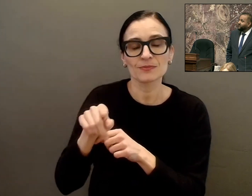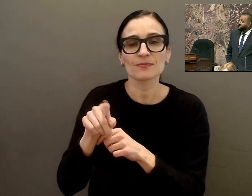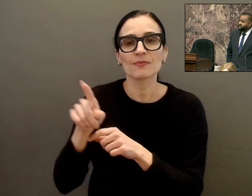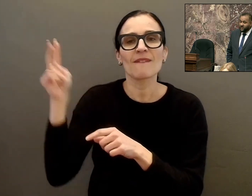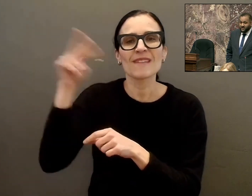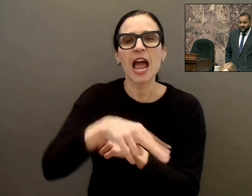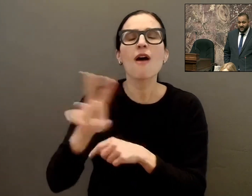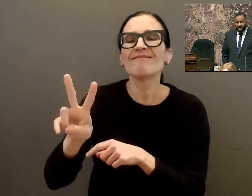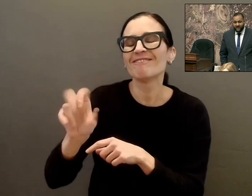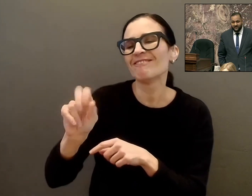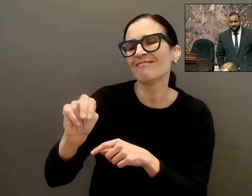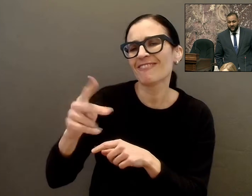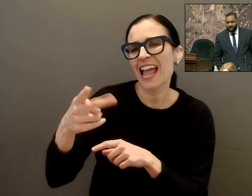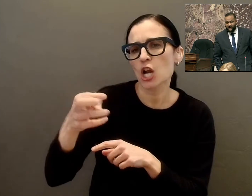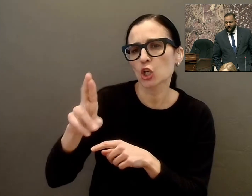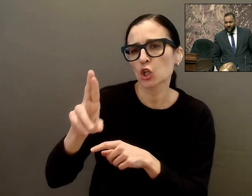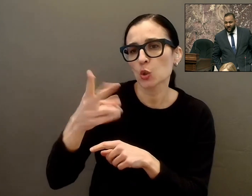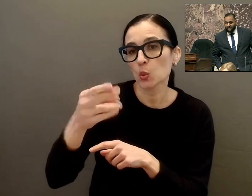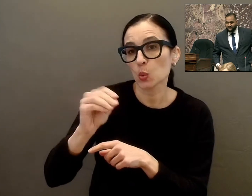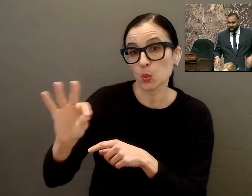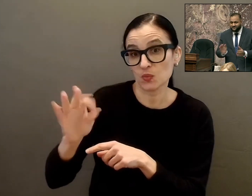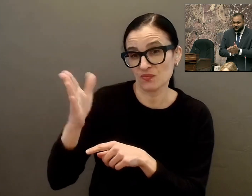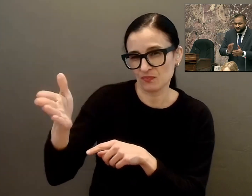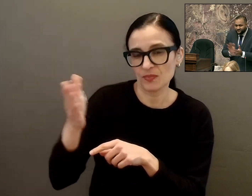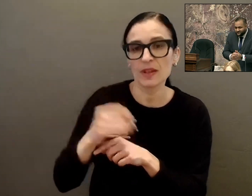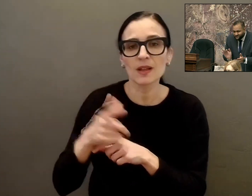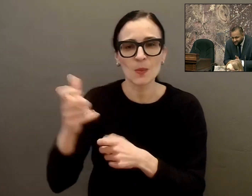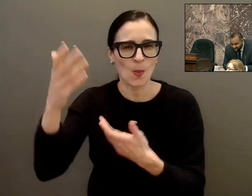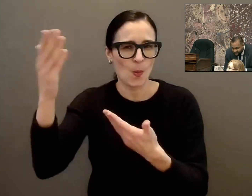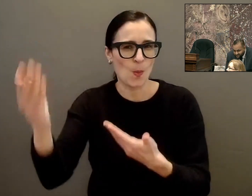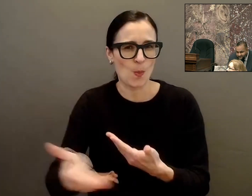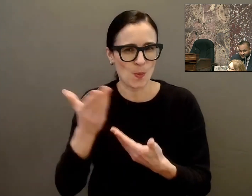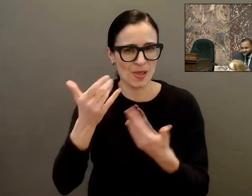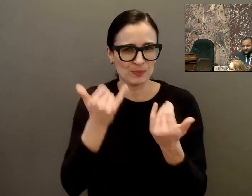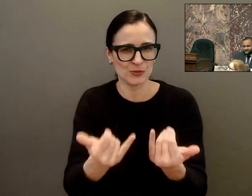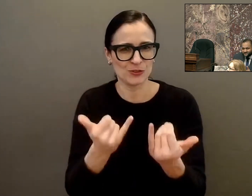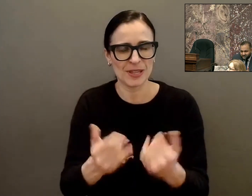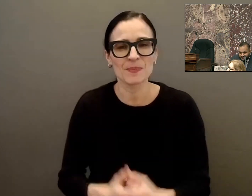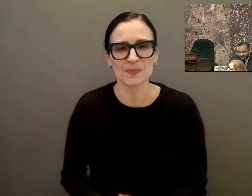colleagues. So the House, please join me in making them feel very welcome.